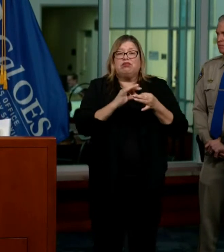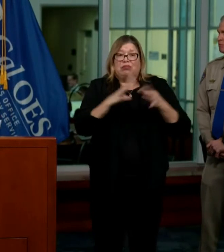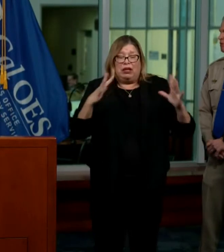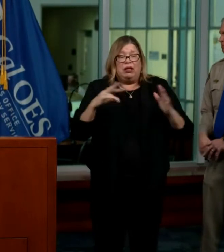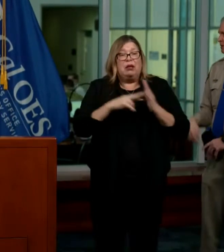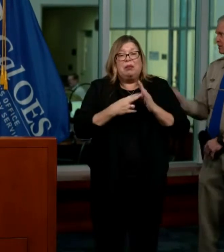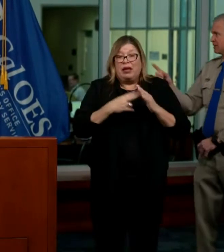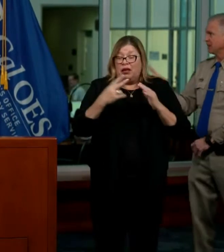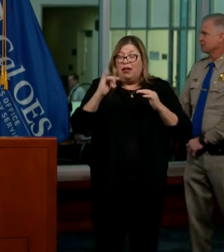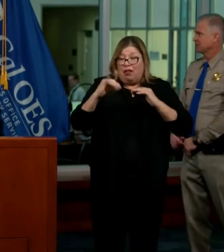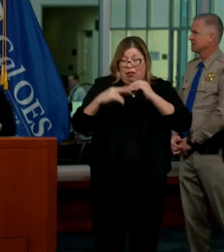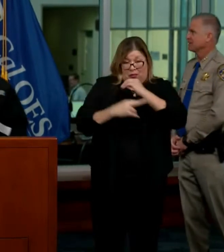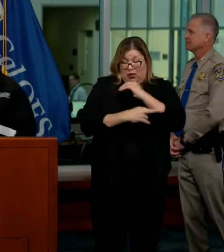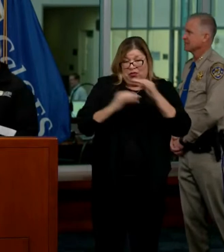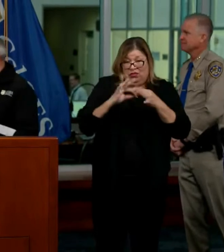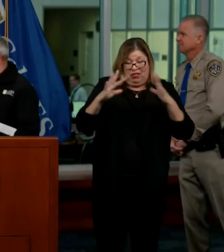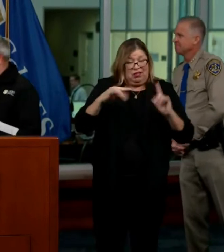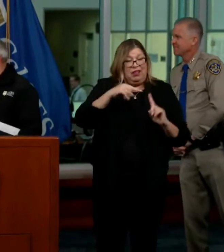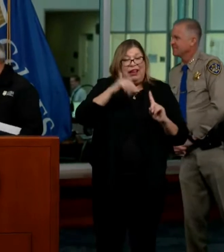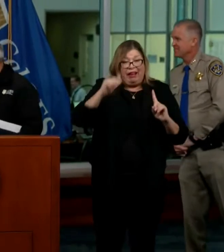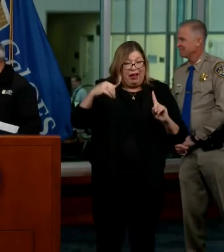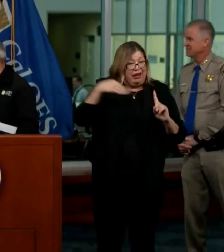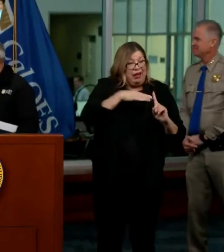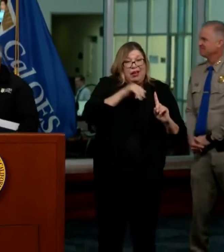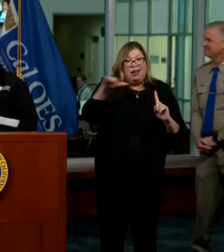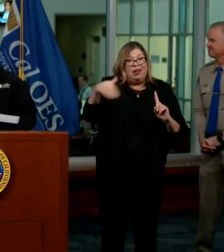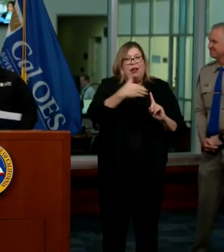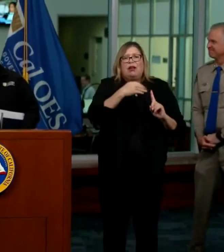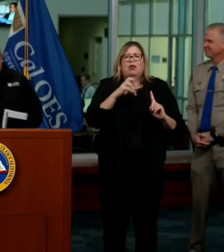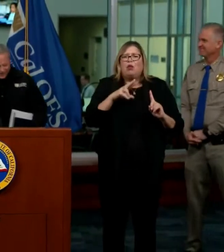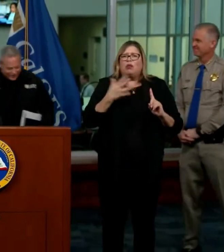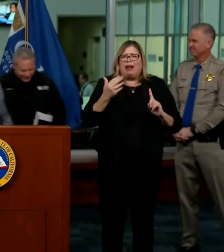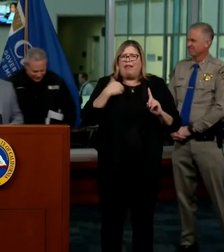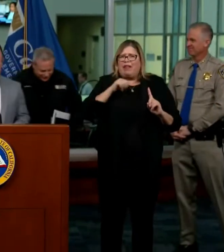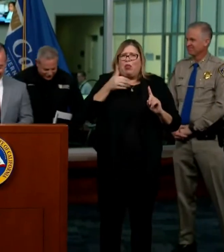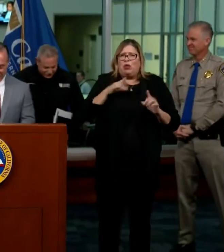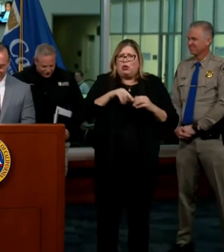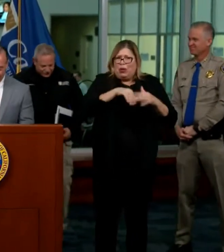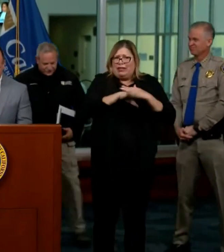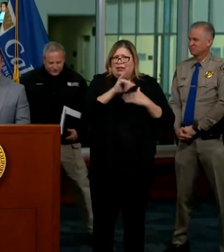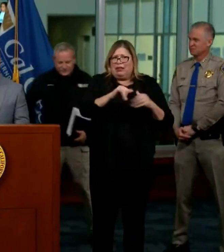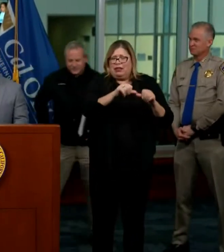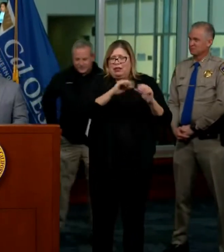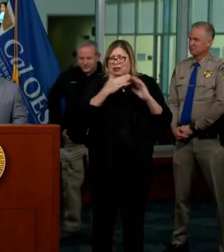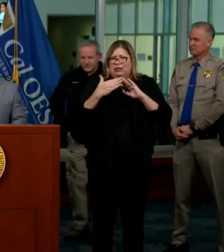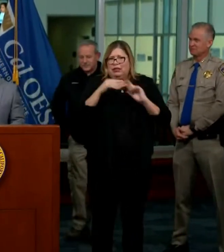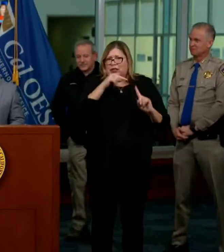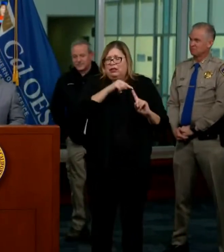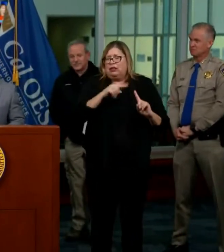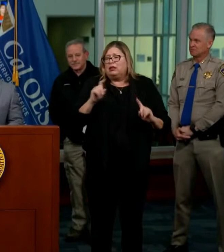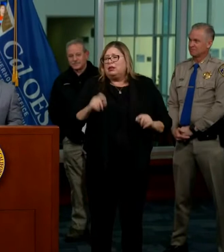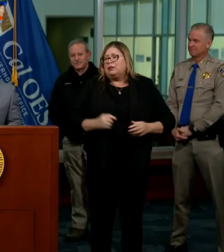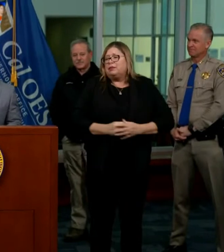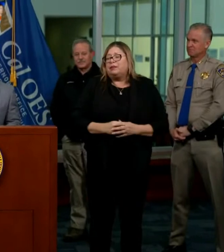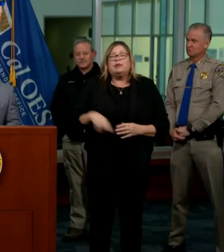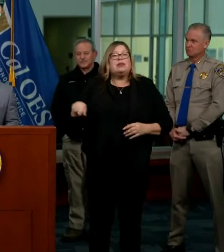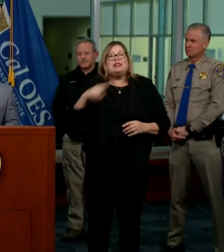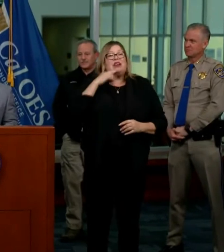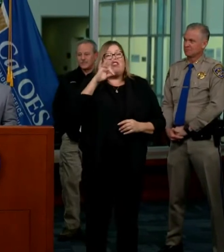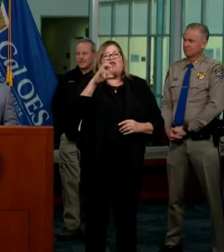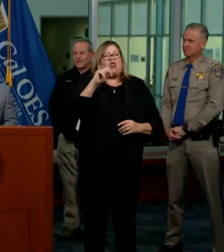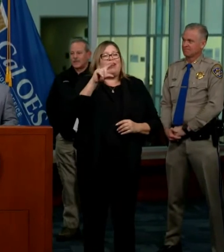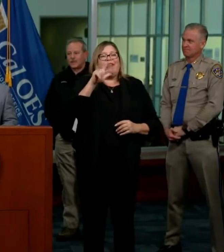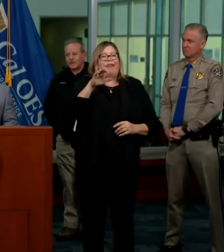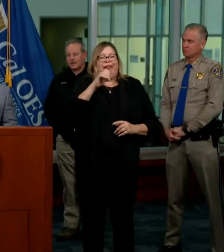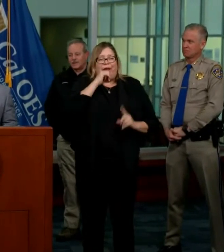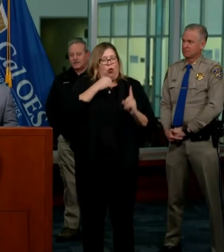about that? Oh, Caltrans. Oh, yeah, Director. Thank you. Thank you. All right. Yeah, no, excellent question. So Ferndale is not